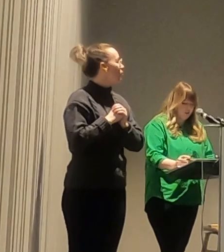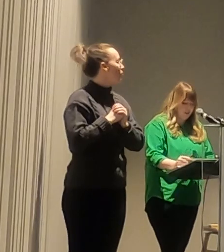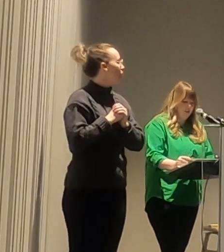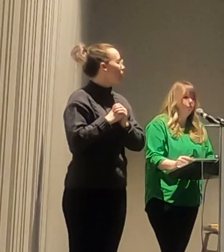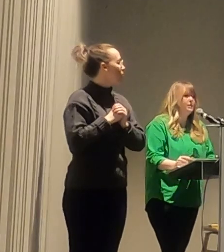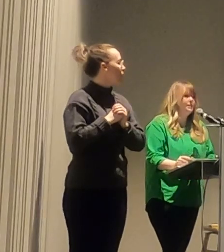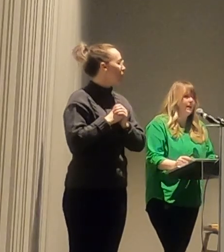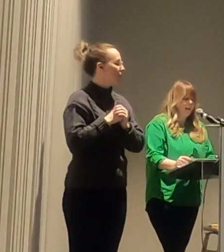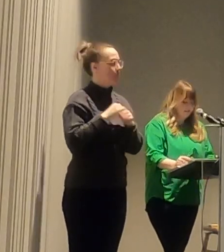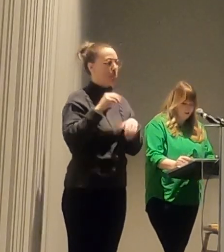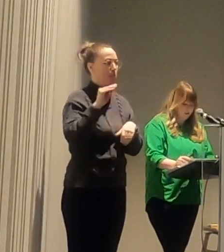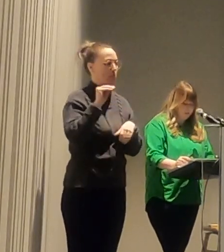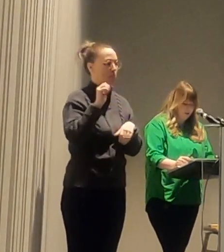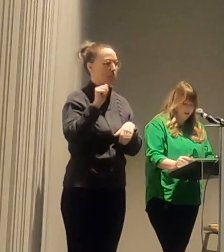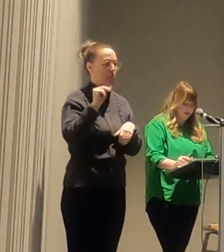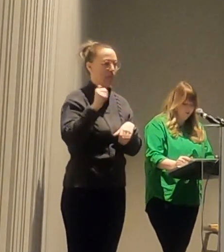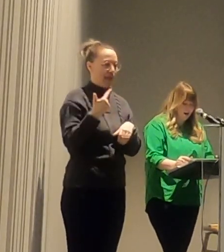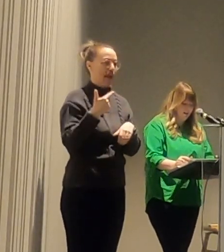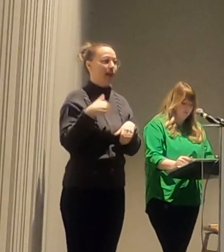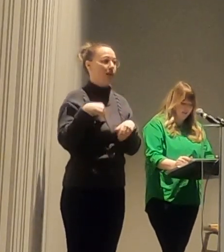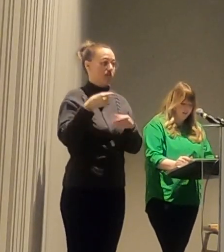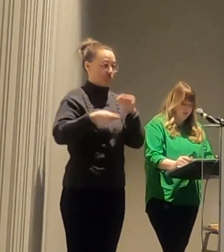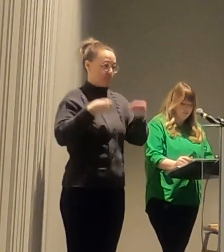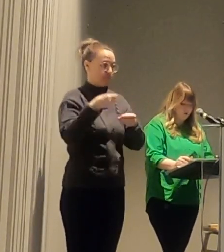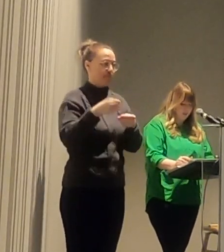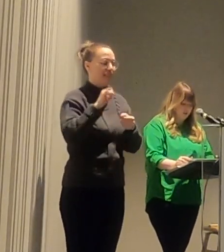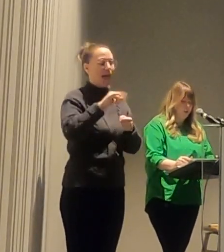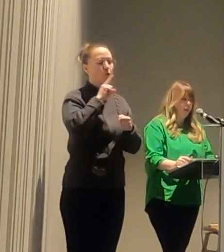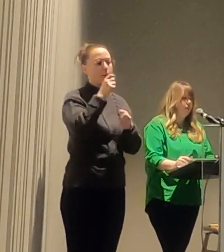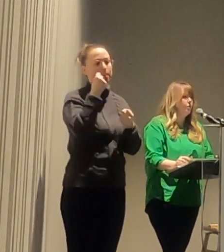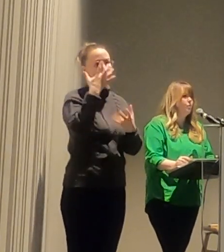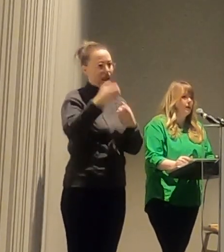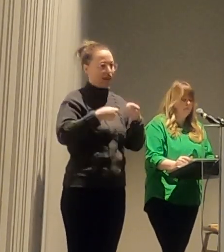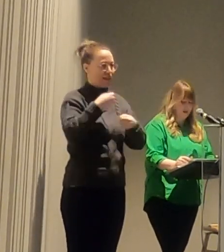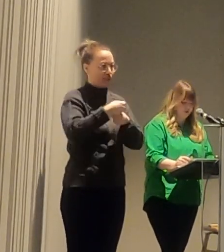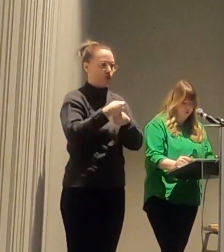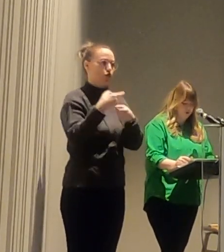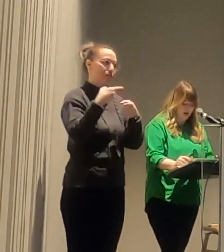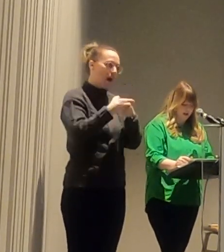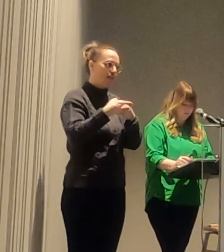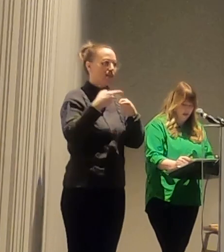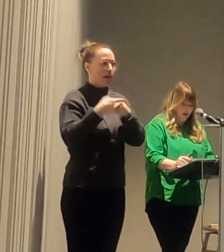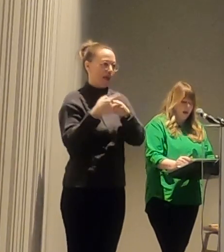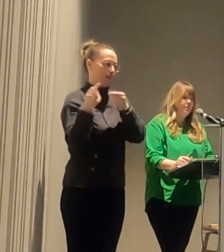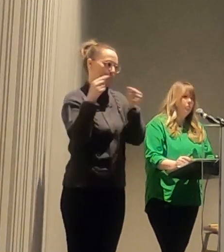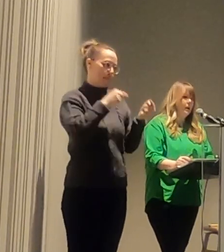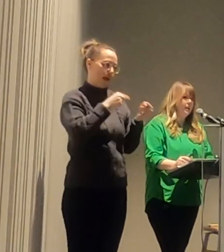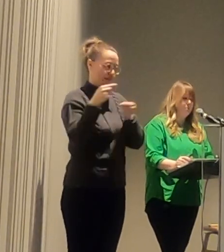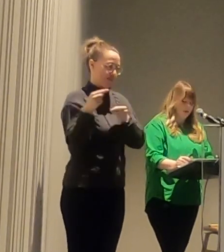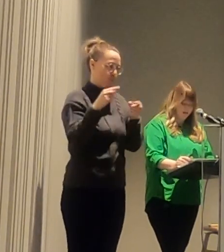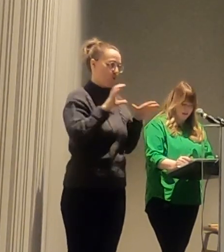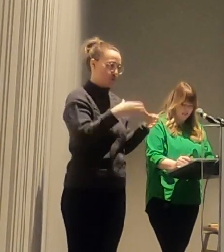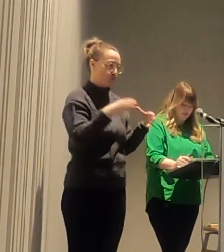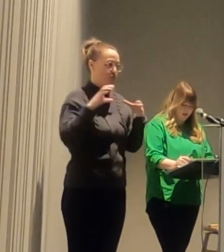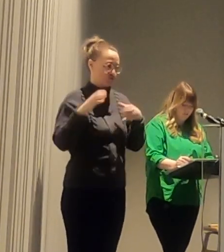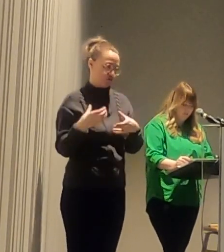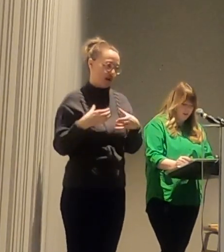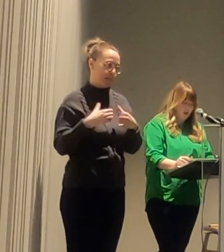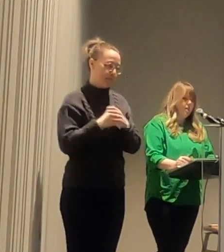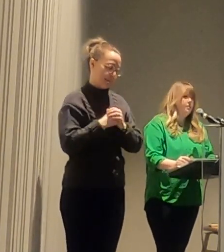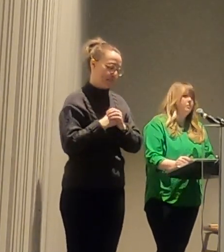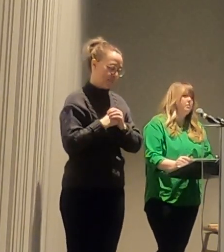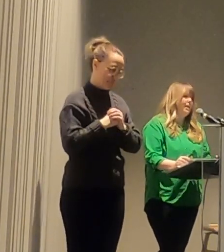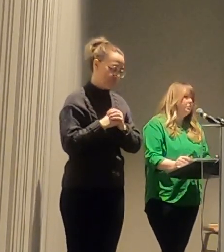from Ming to Qing was a decades-long period of conflict between the Qing, who were a Manchu tribe, and the reigning Ming